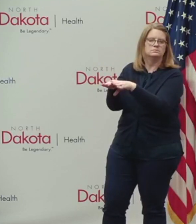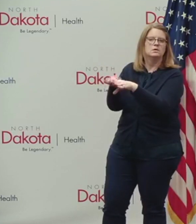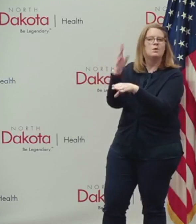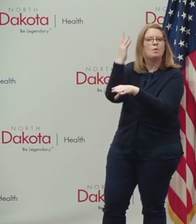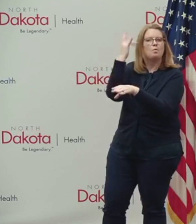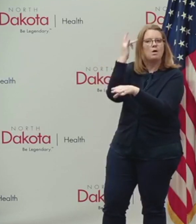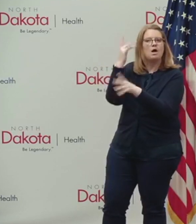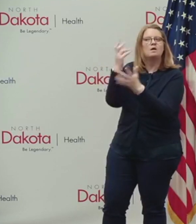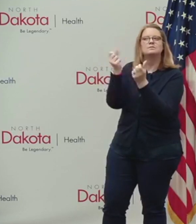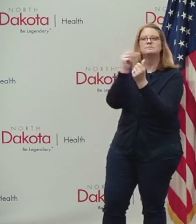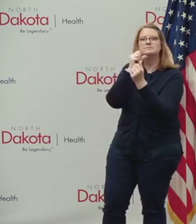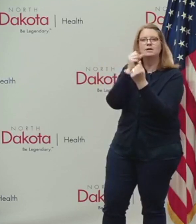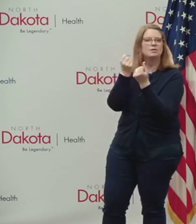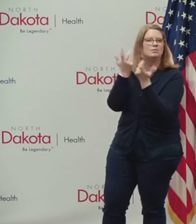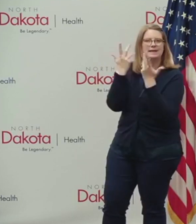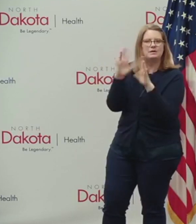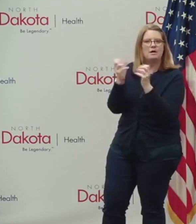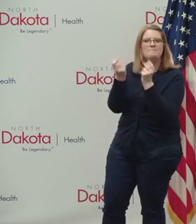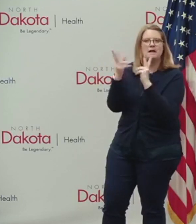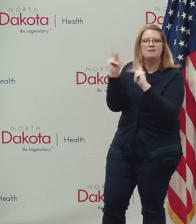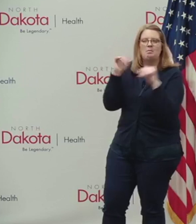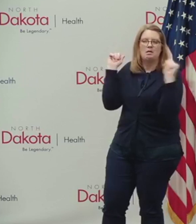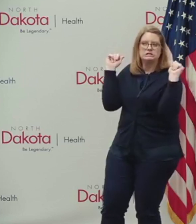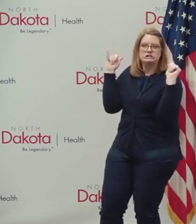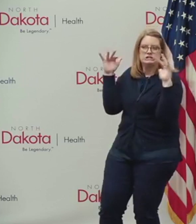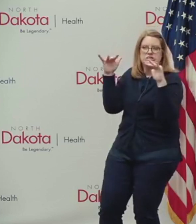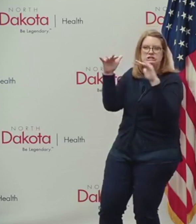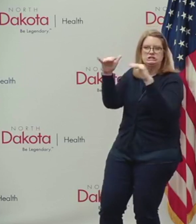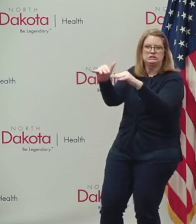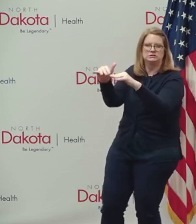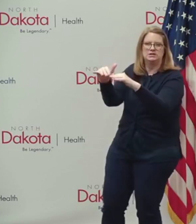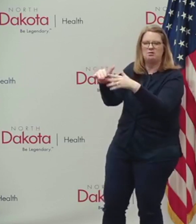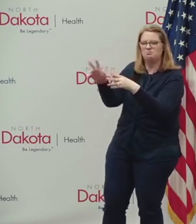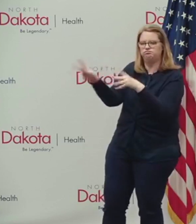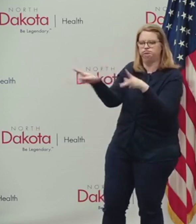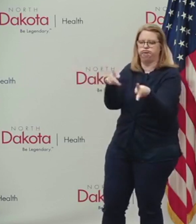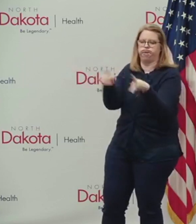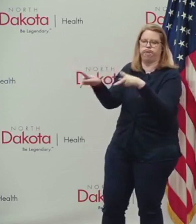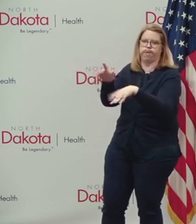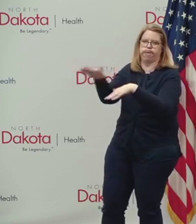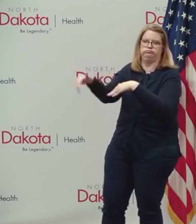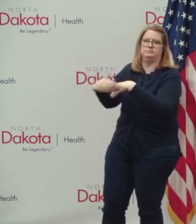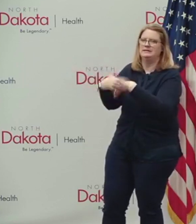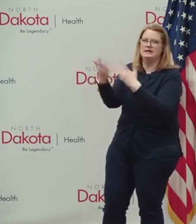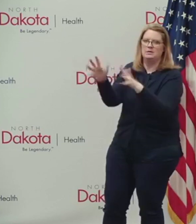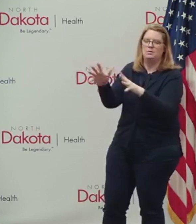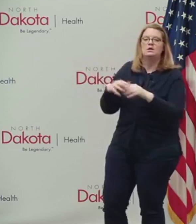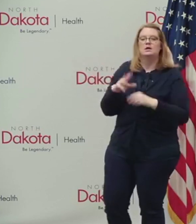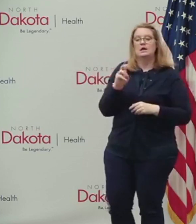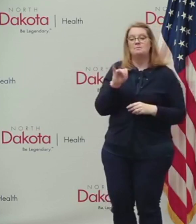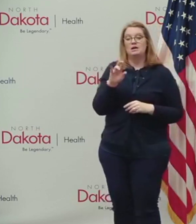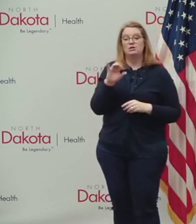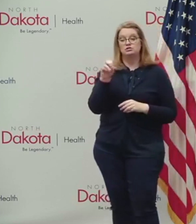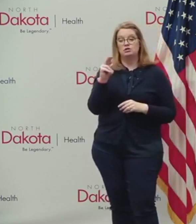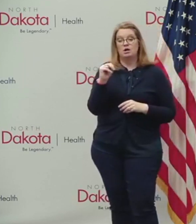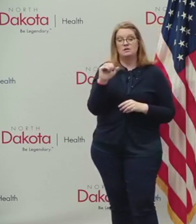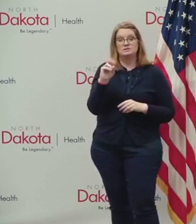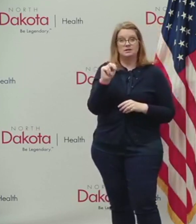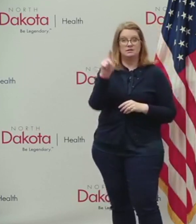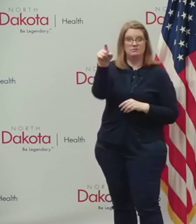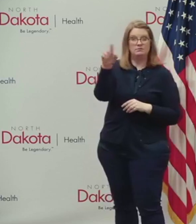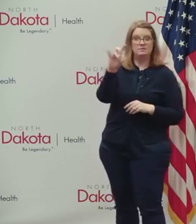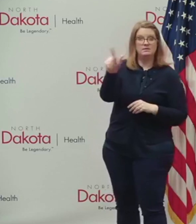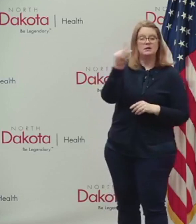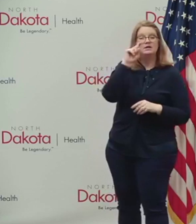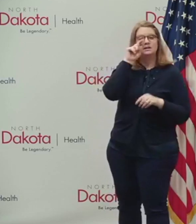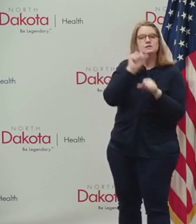dense congregation of unmasked crowds at late night. Mayor Johnson from Devil's Lake is working with